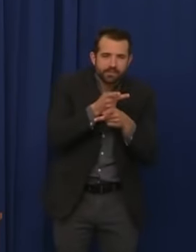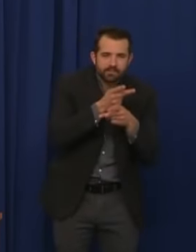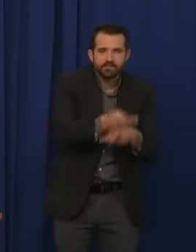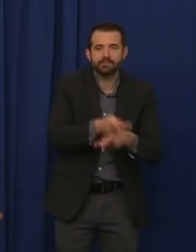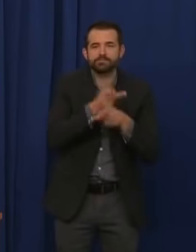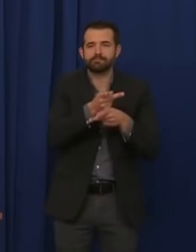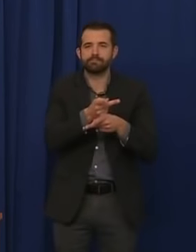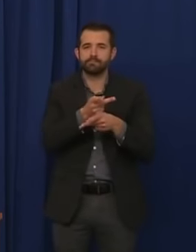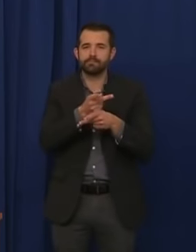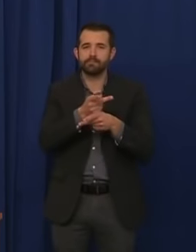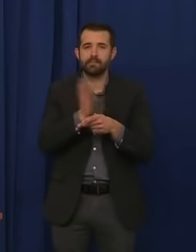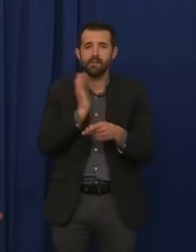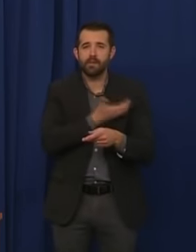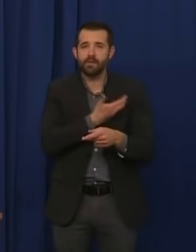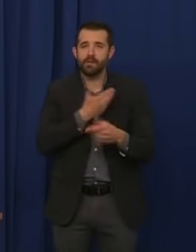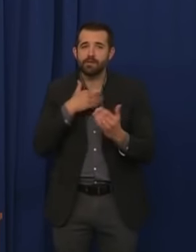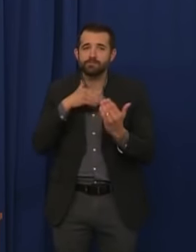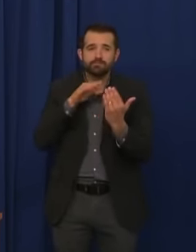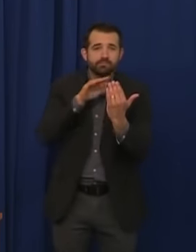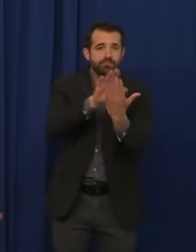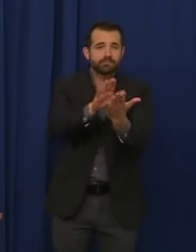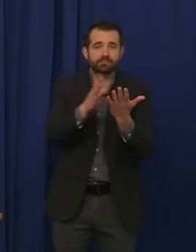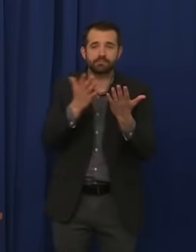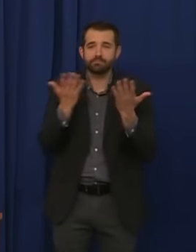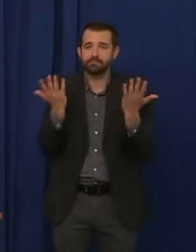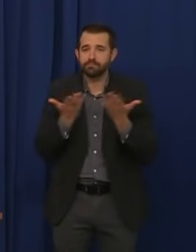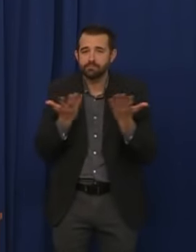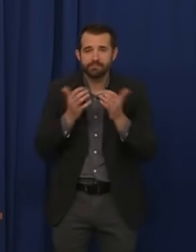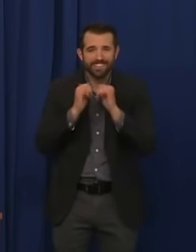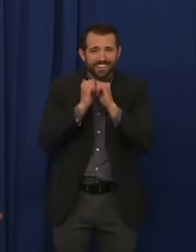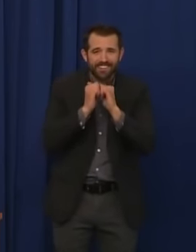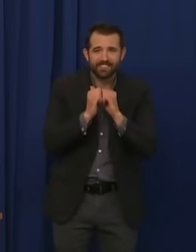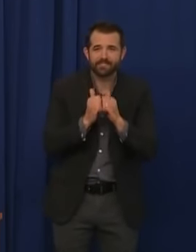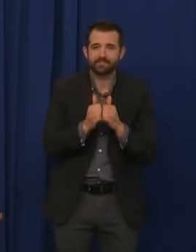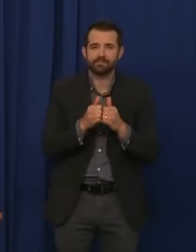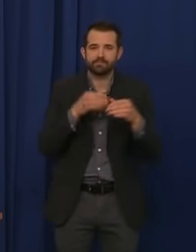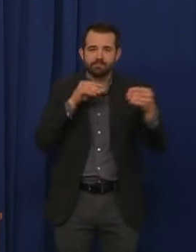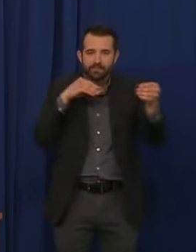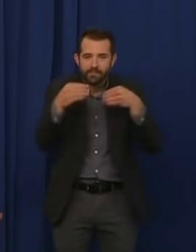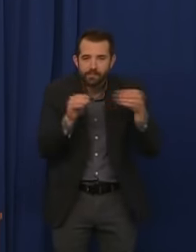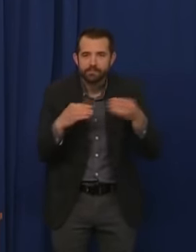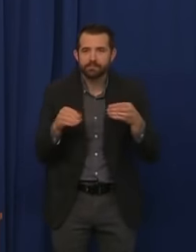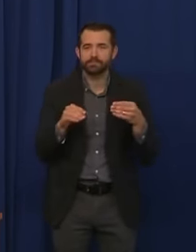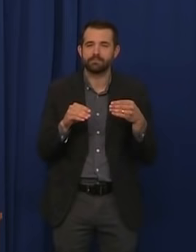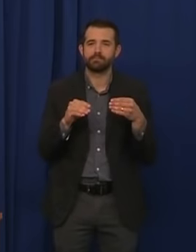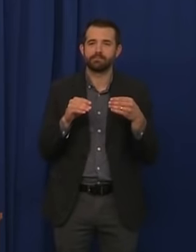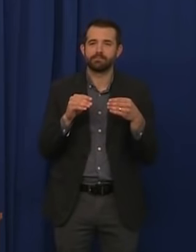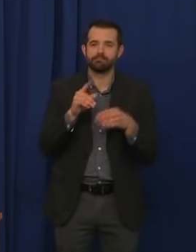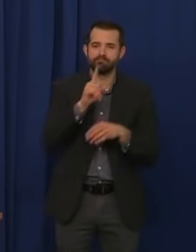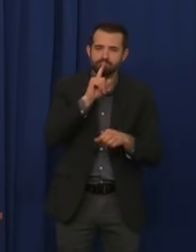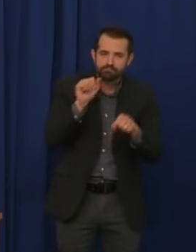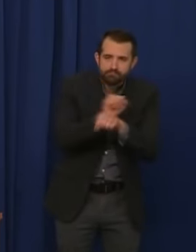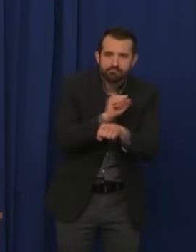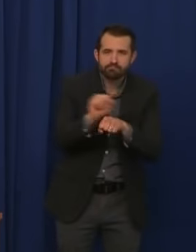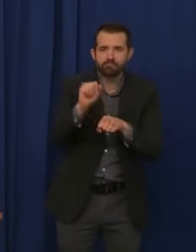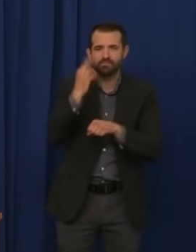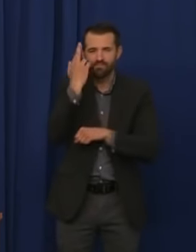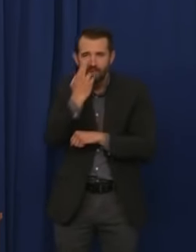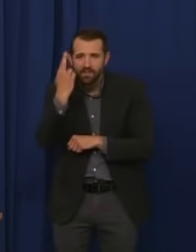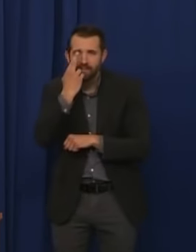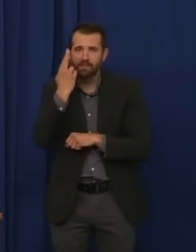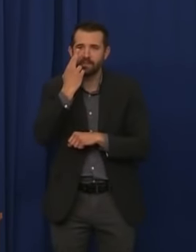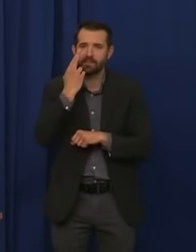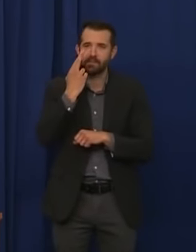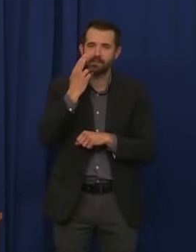The approach we take is defined by flexibility, practicality, listening, and